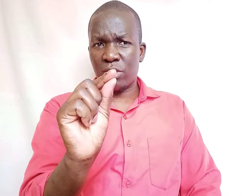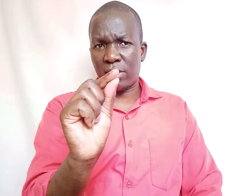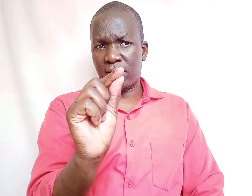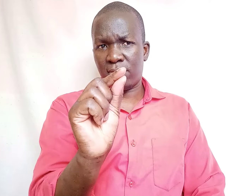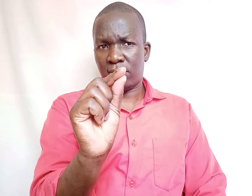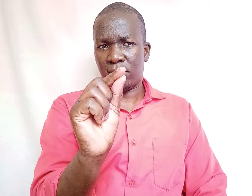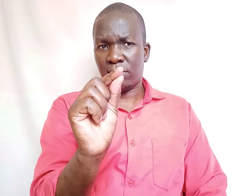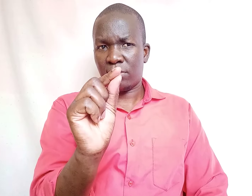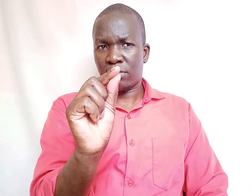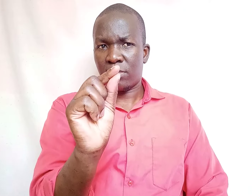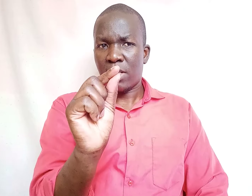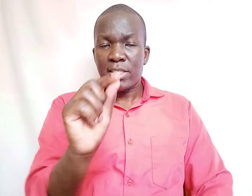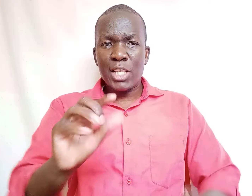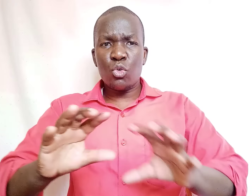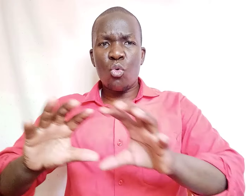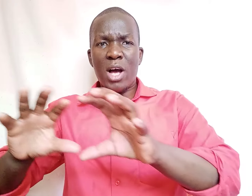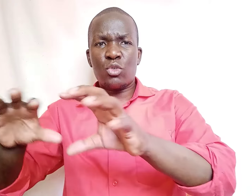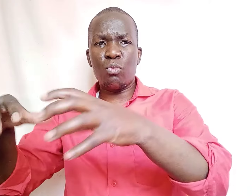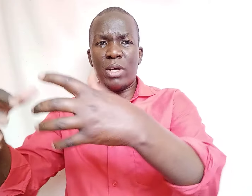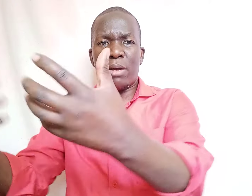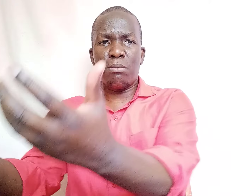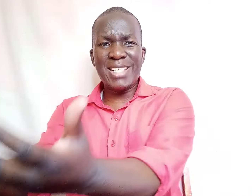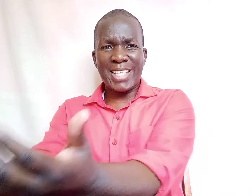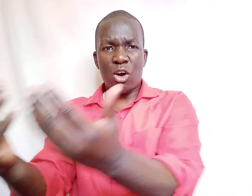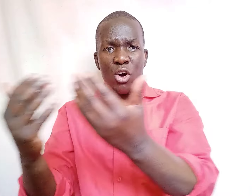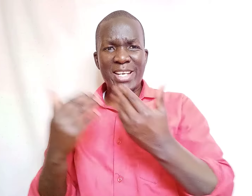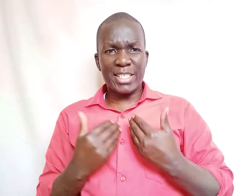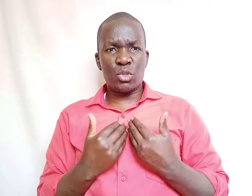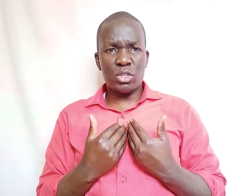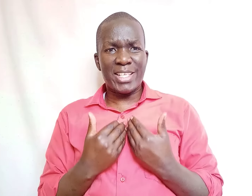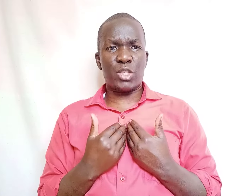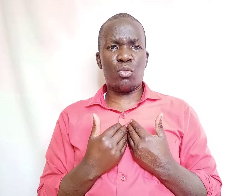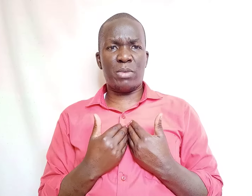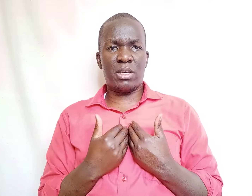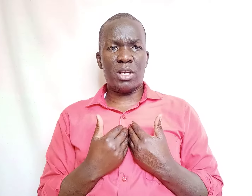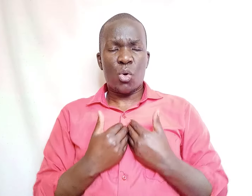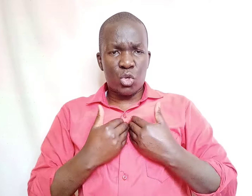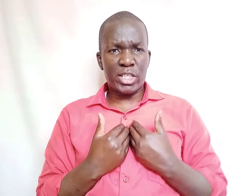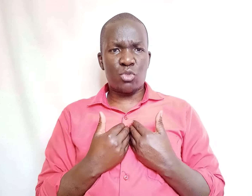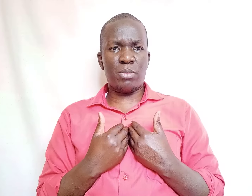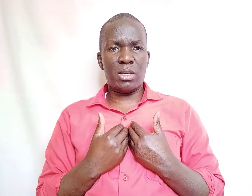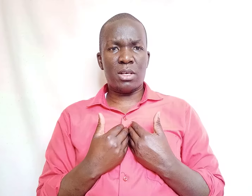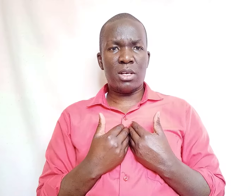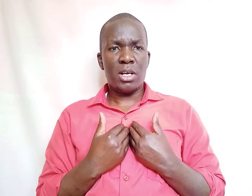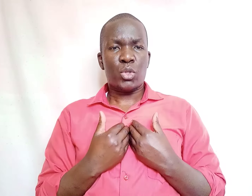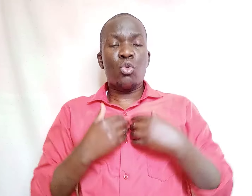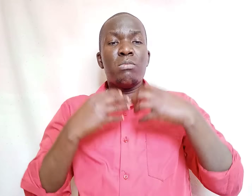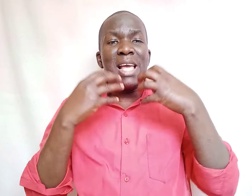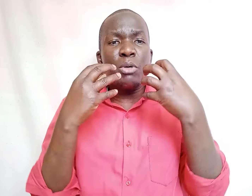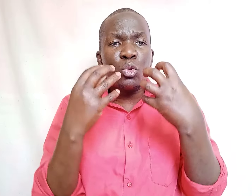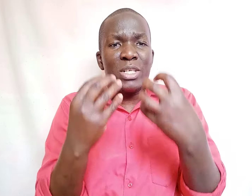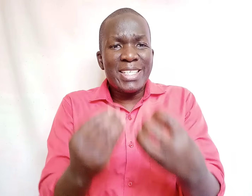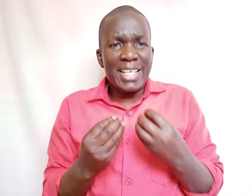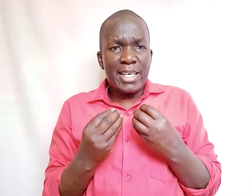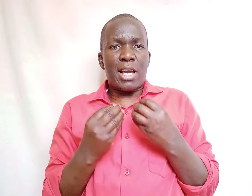question just to want to bring the audience near to me, closer to me, to be able to listen